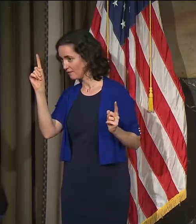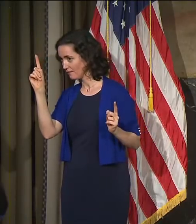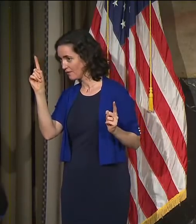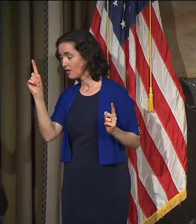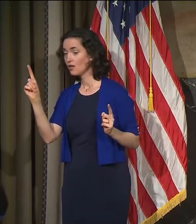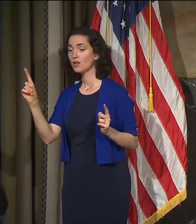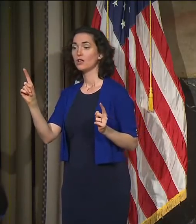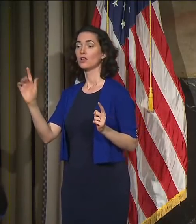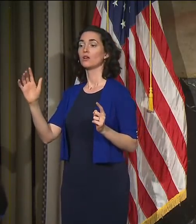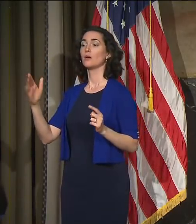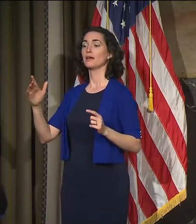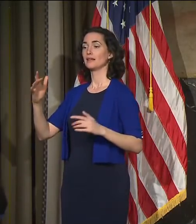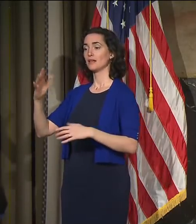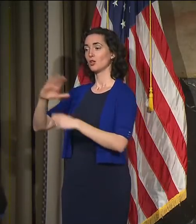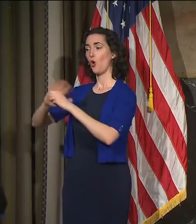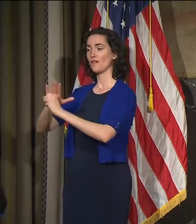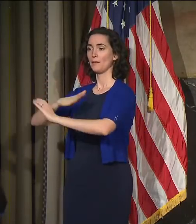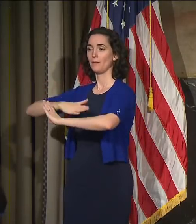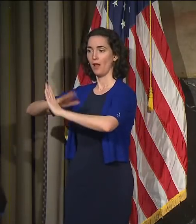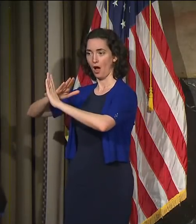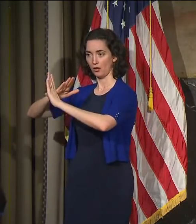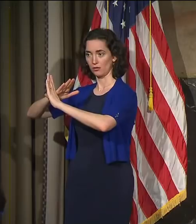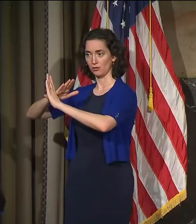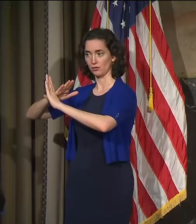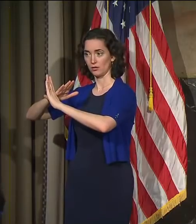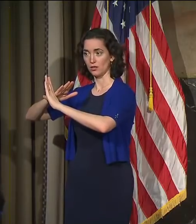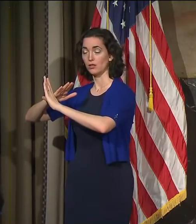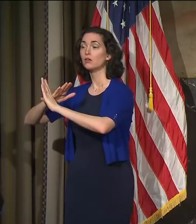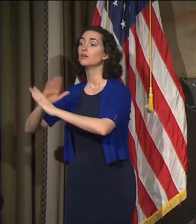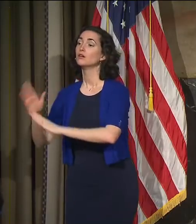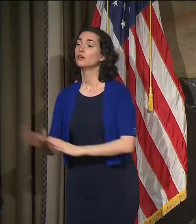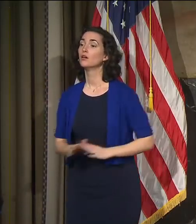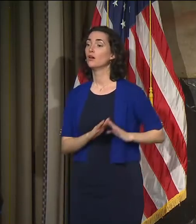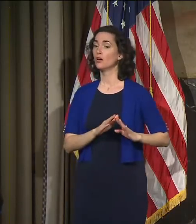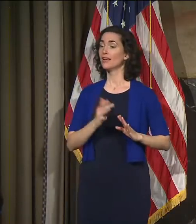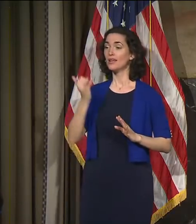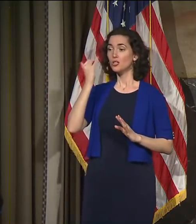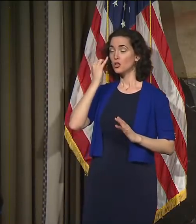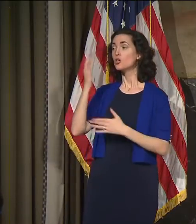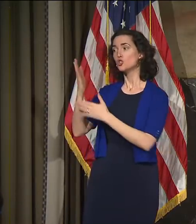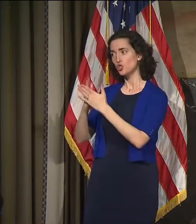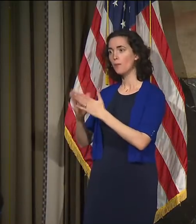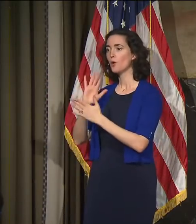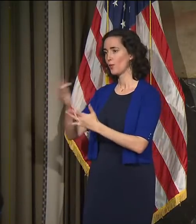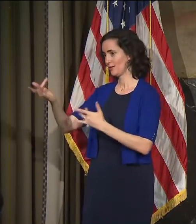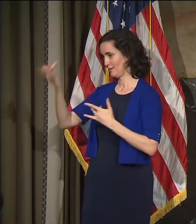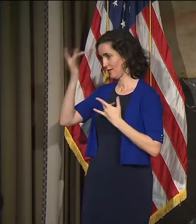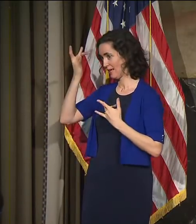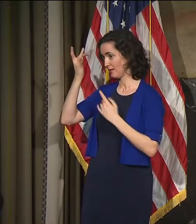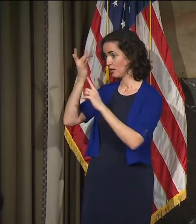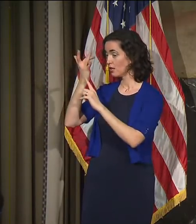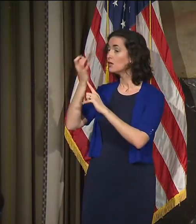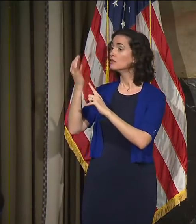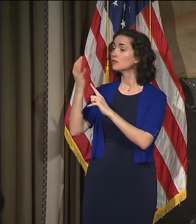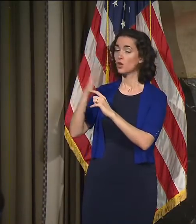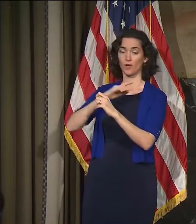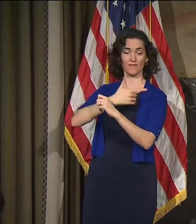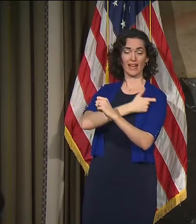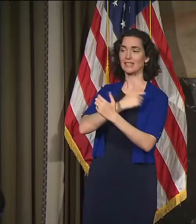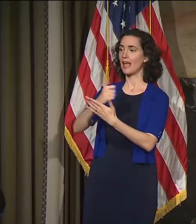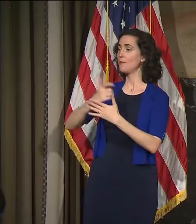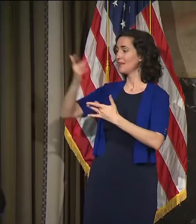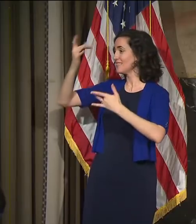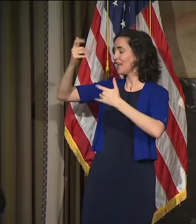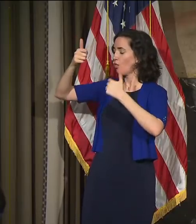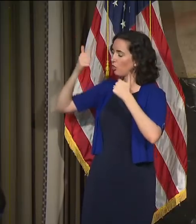from contracting the disease of COVID, 100% effective or thereabouts in preventing very serious cases of